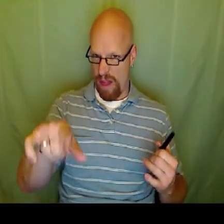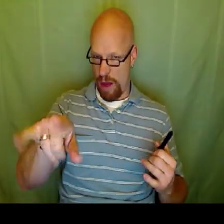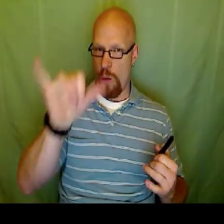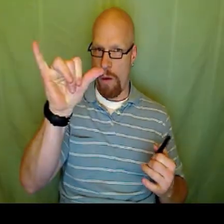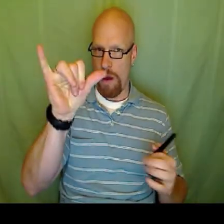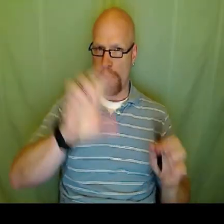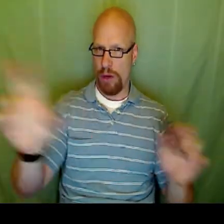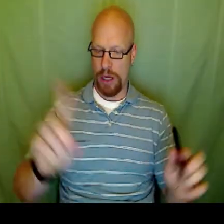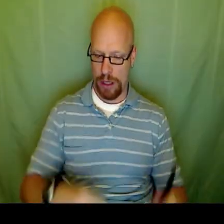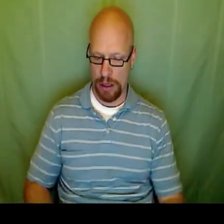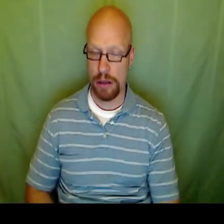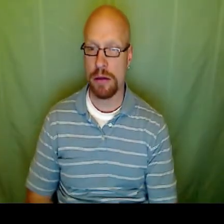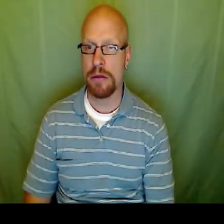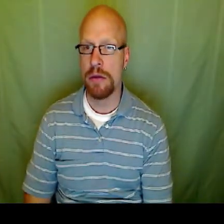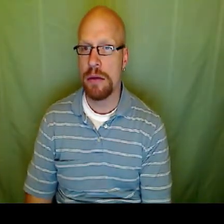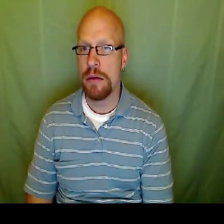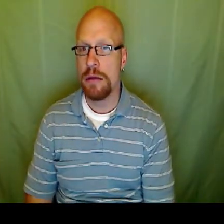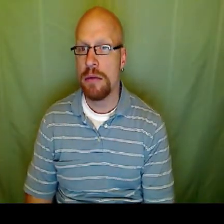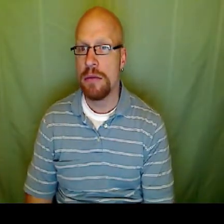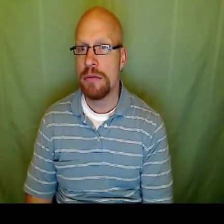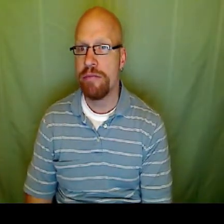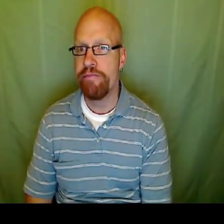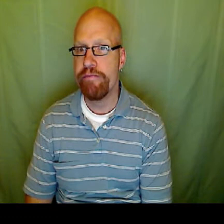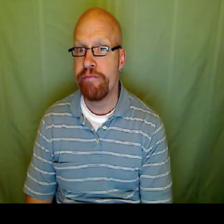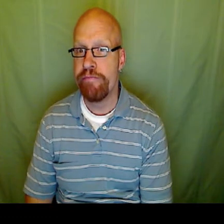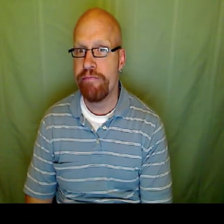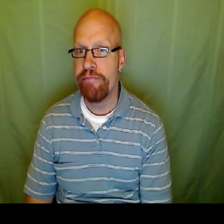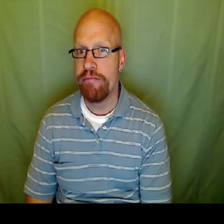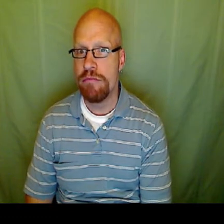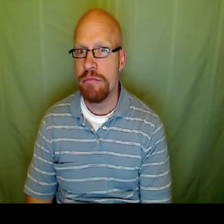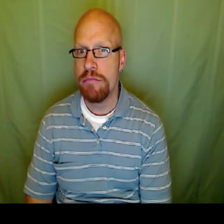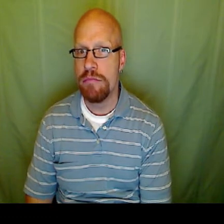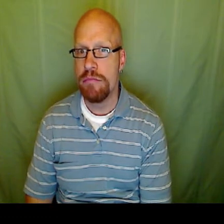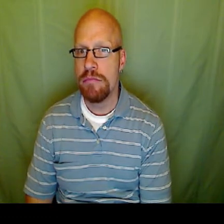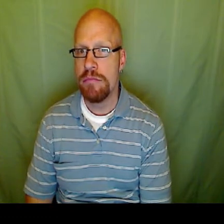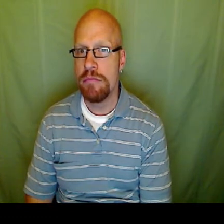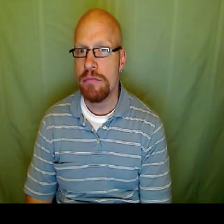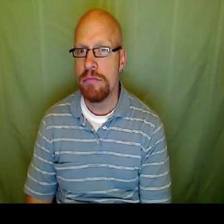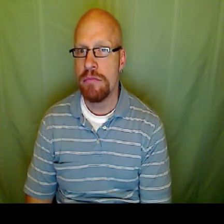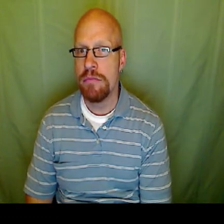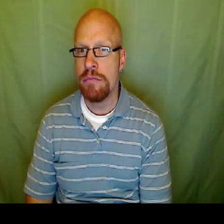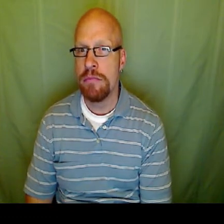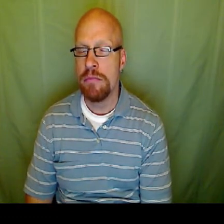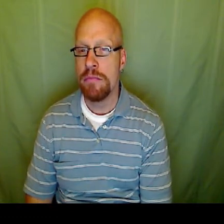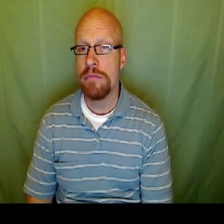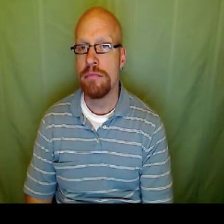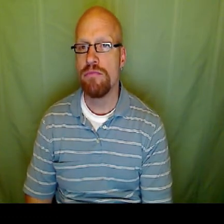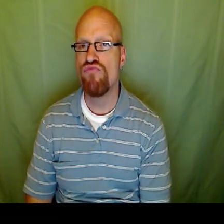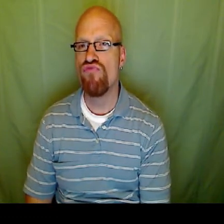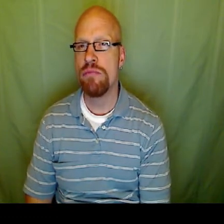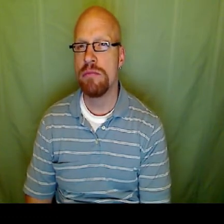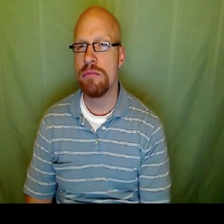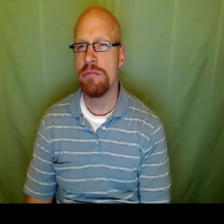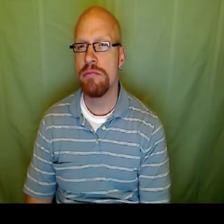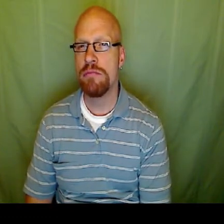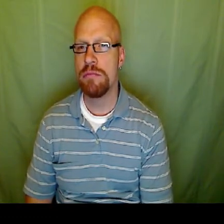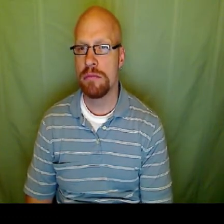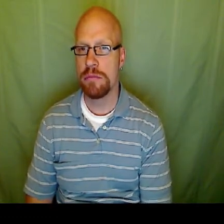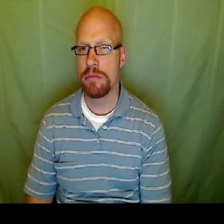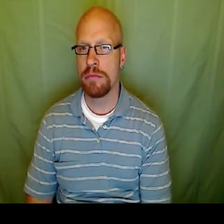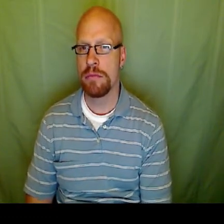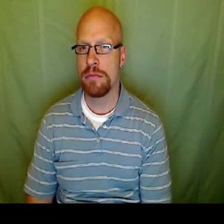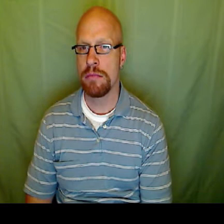so so now as I said earlier the first equation already has one of the variables isolated